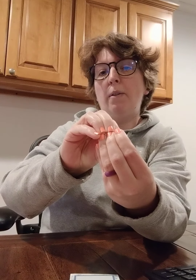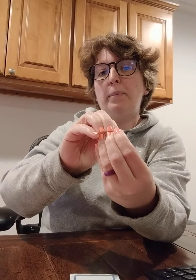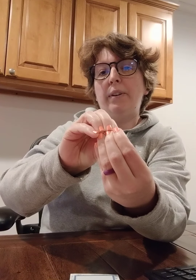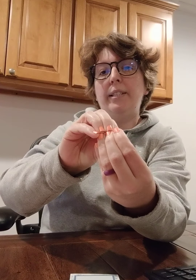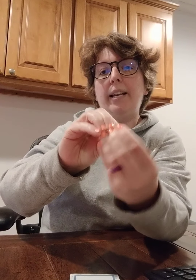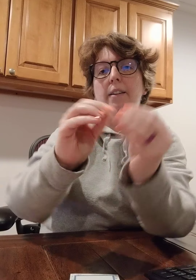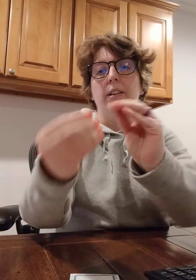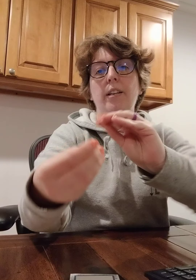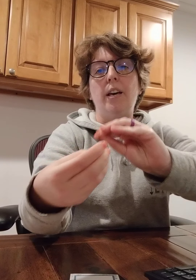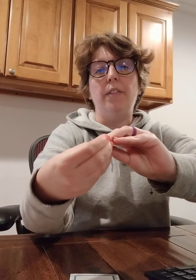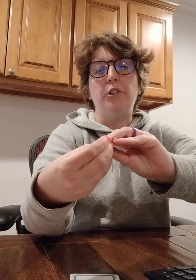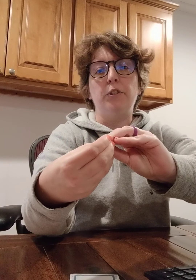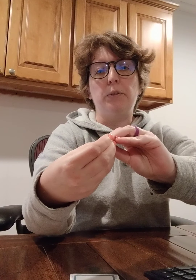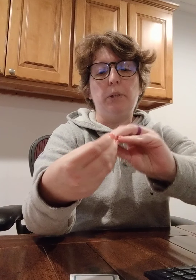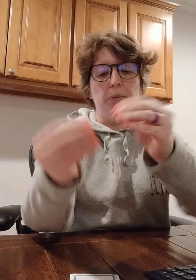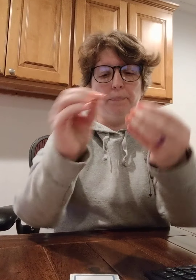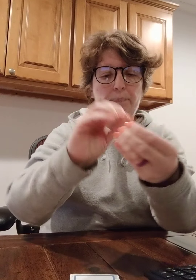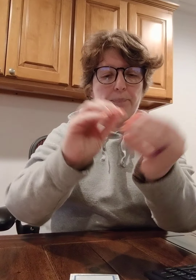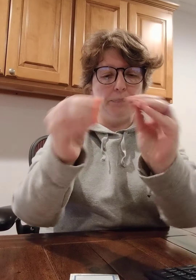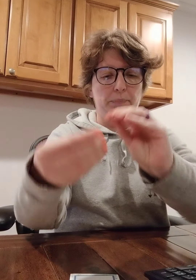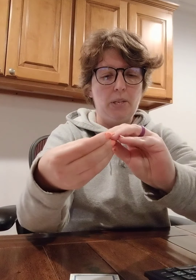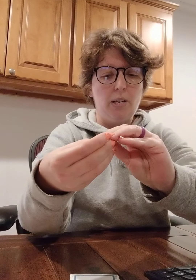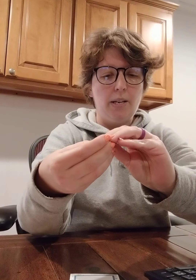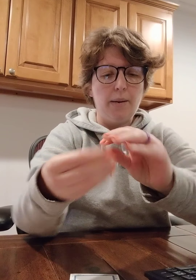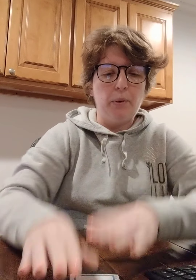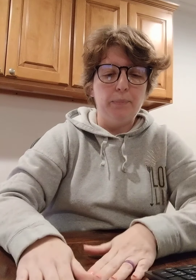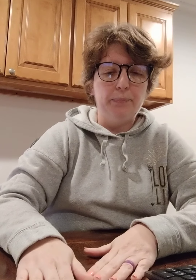palm's facing out, and then you just switch them. Number.